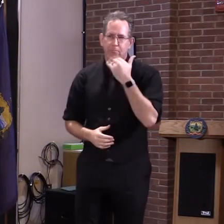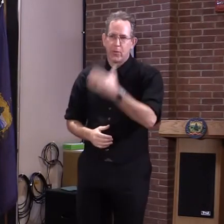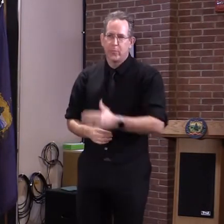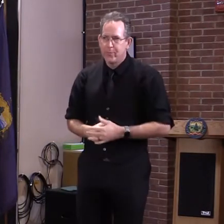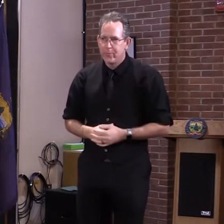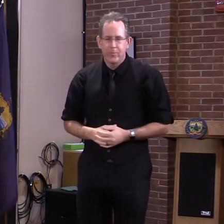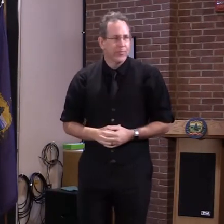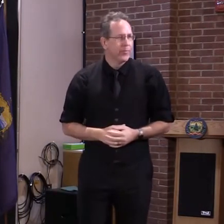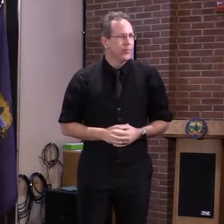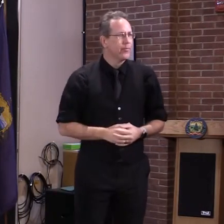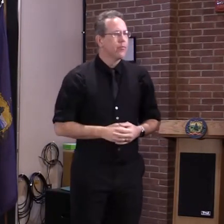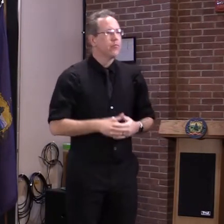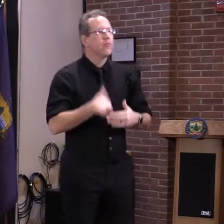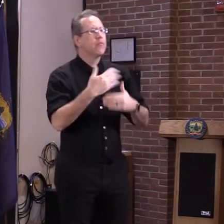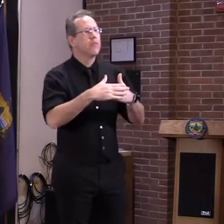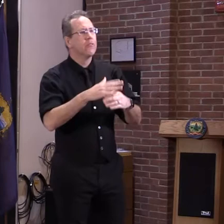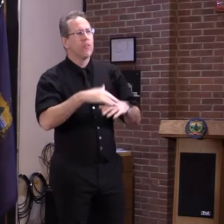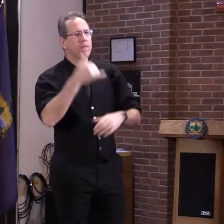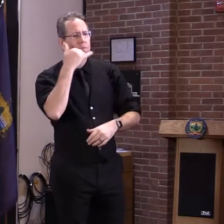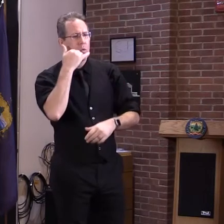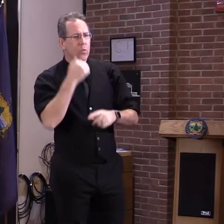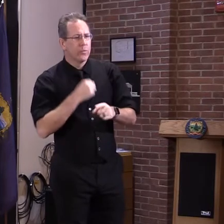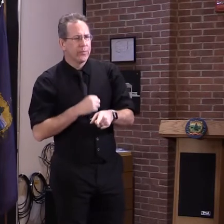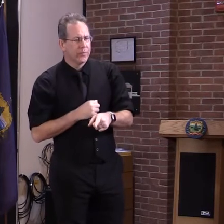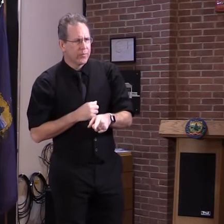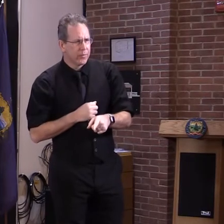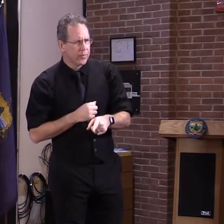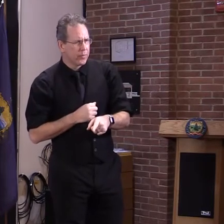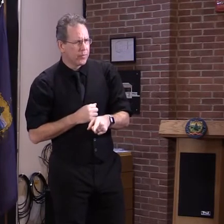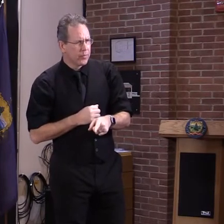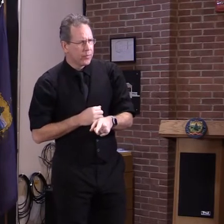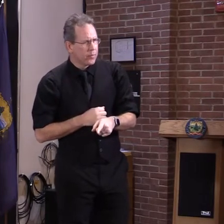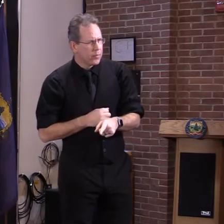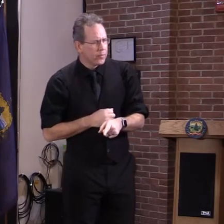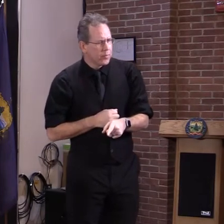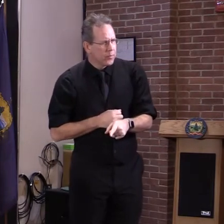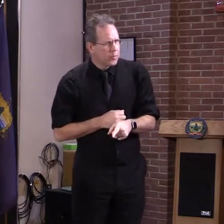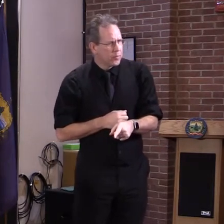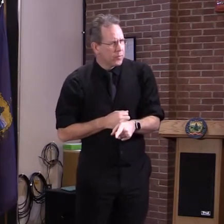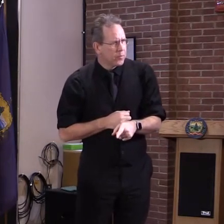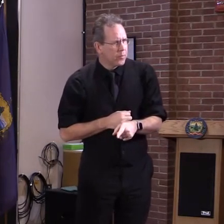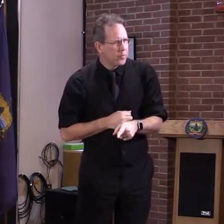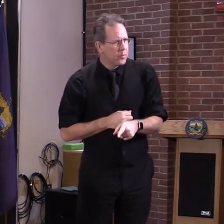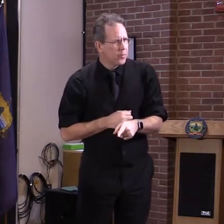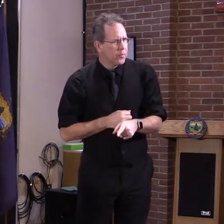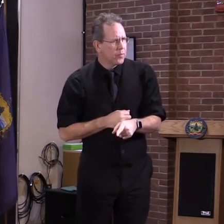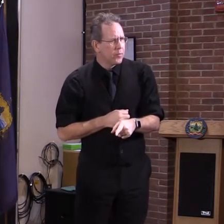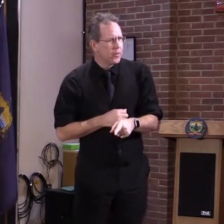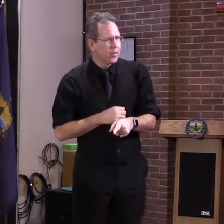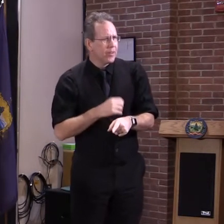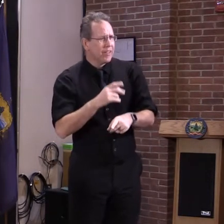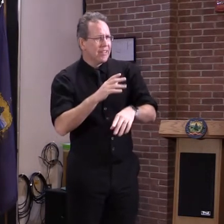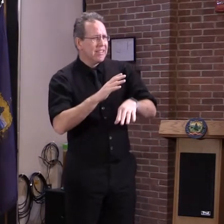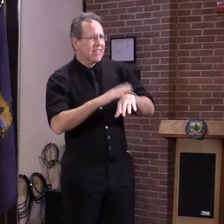All right, we'll move to the phones. I know Lisa said she had to leave at 1. It's 12:59. I don't know if you're still on, Lisa.